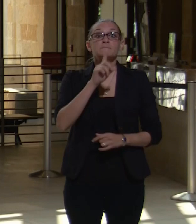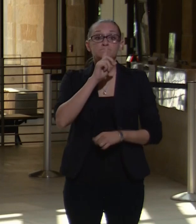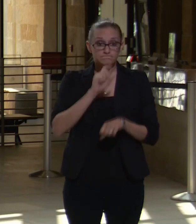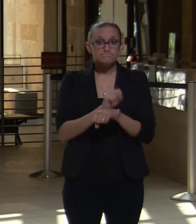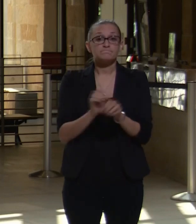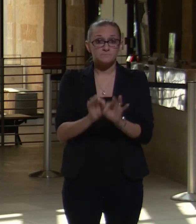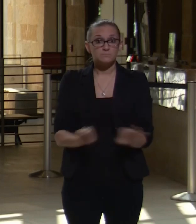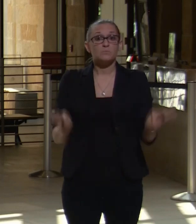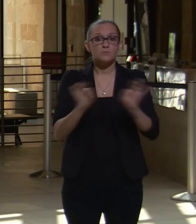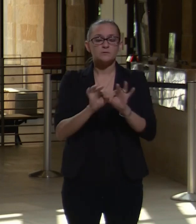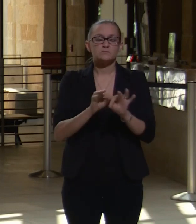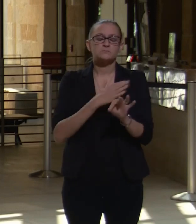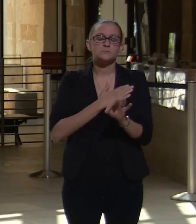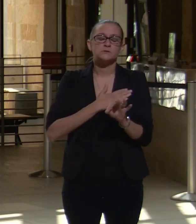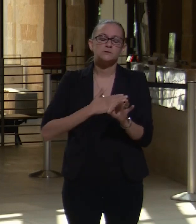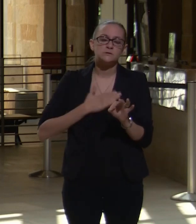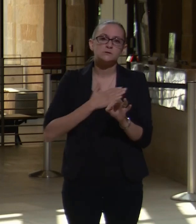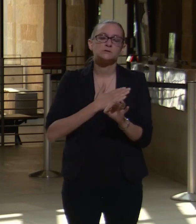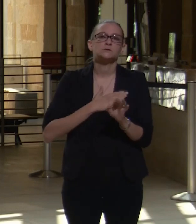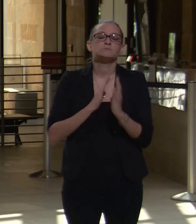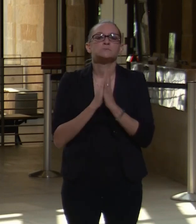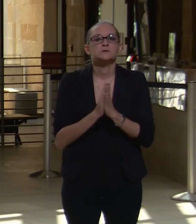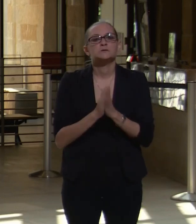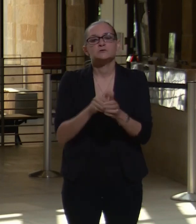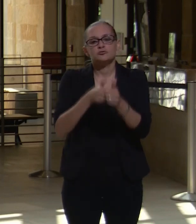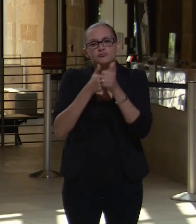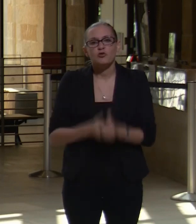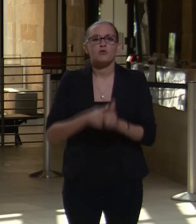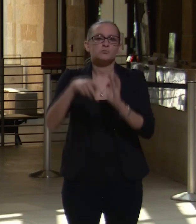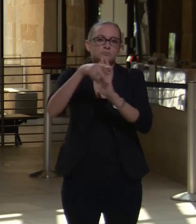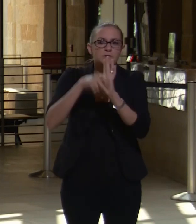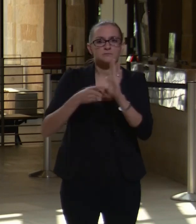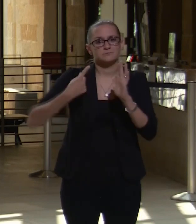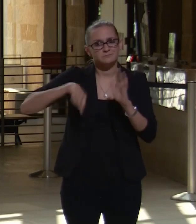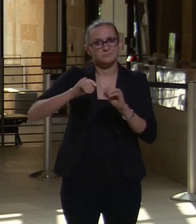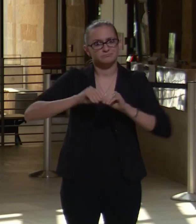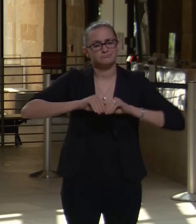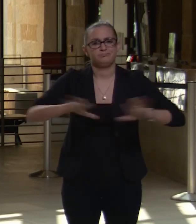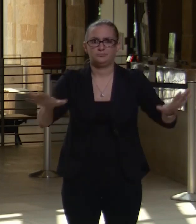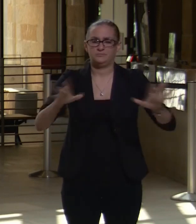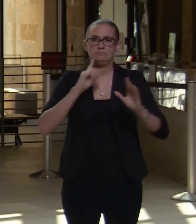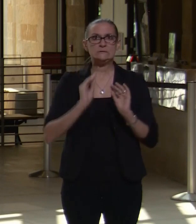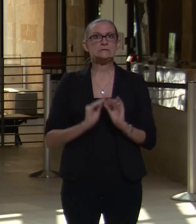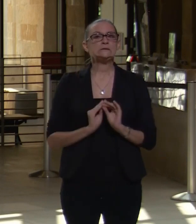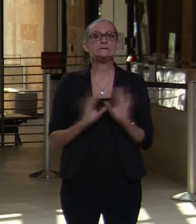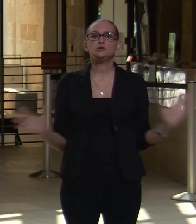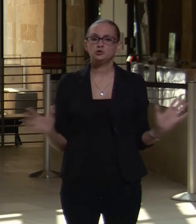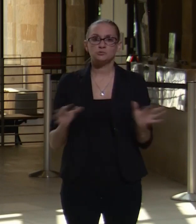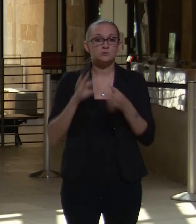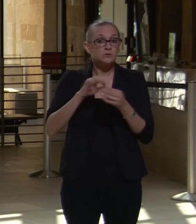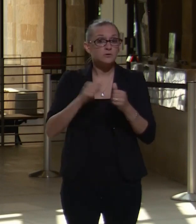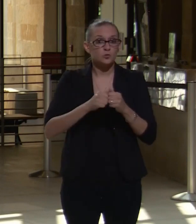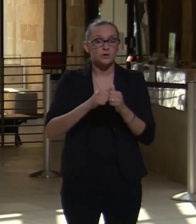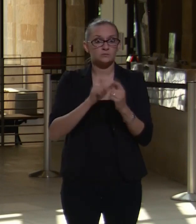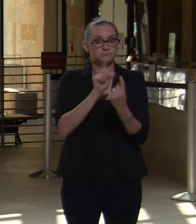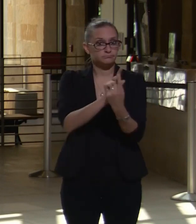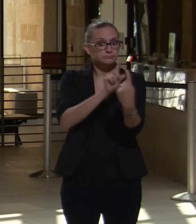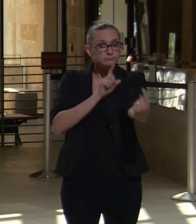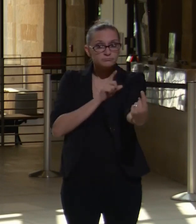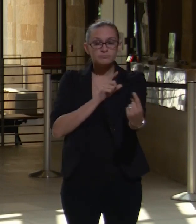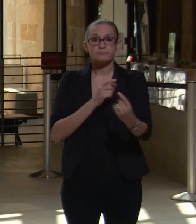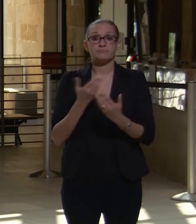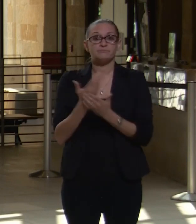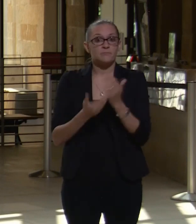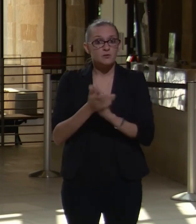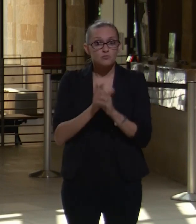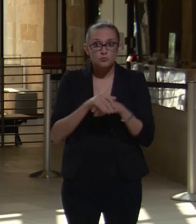is essential, please follow the guidelines that have been laid out so clearly with regard to social distancing and